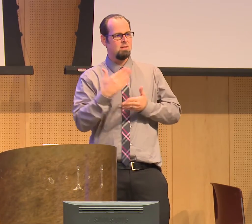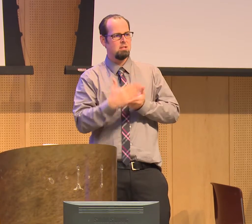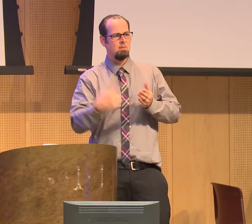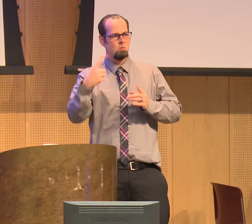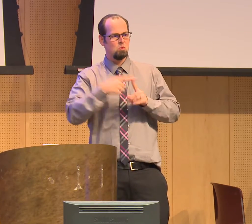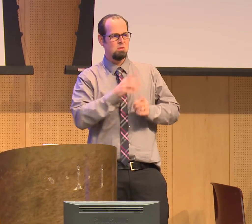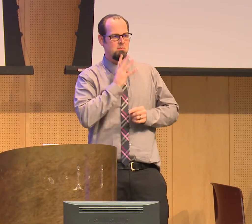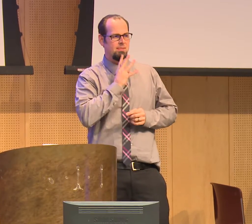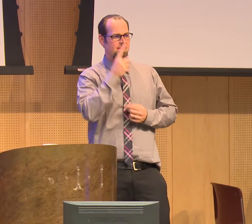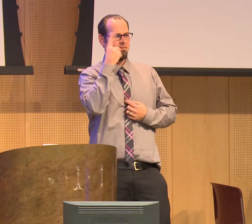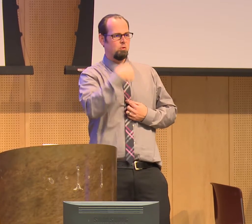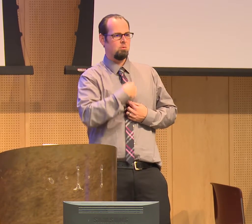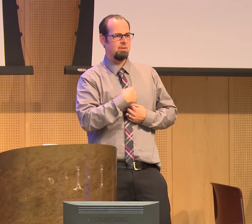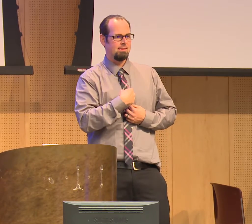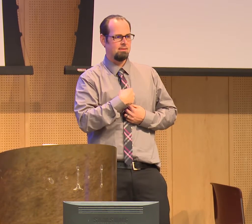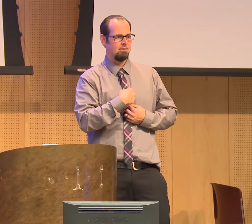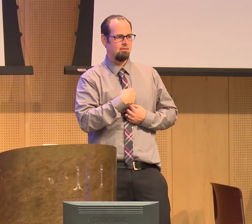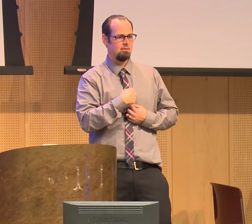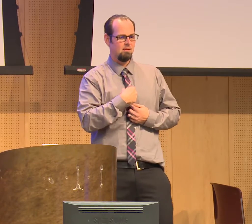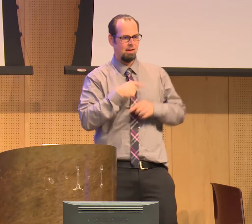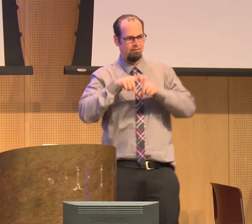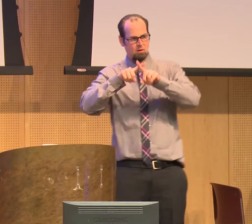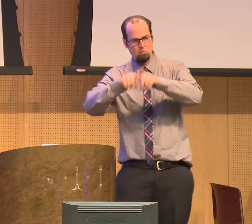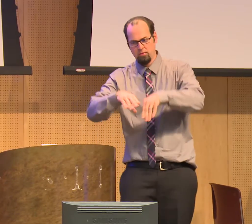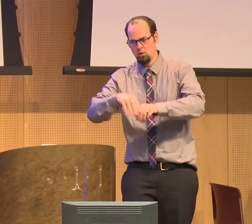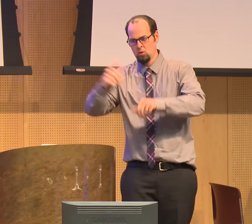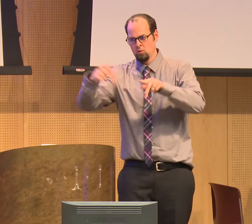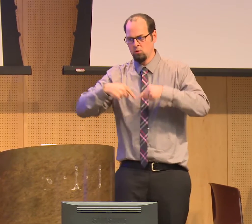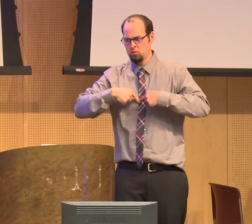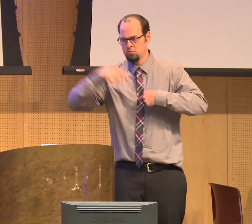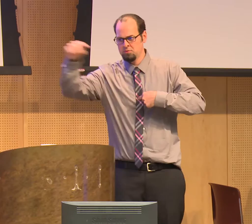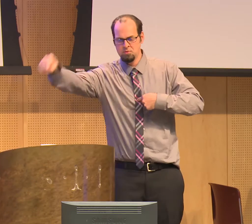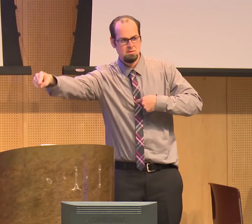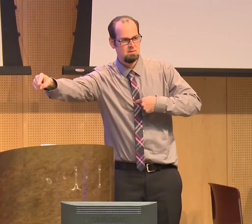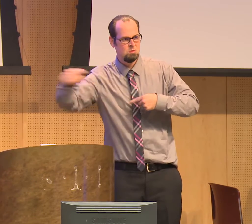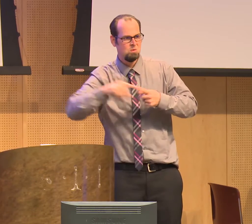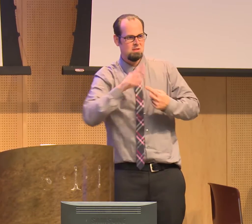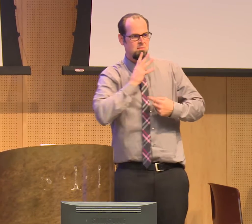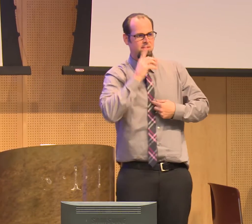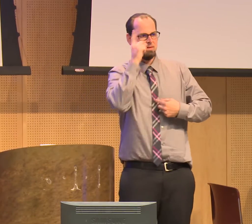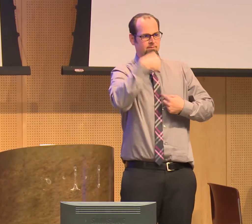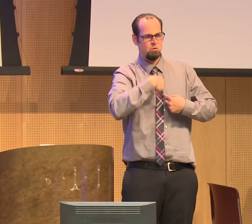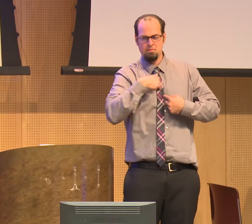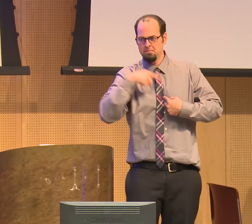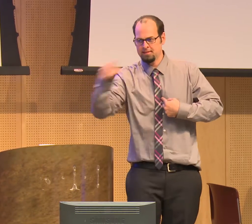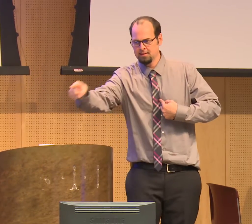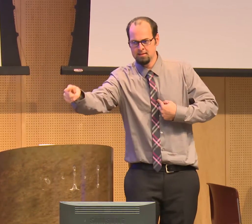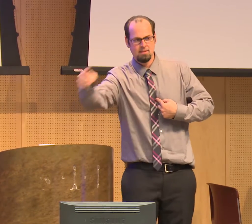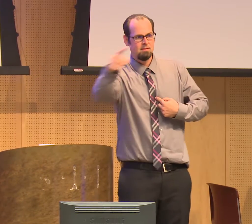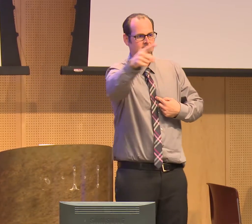embarrassing. When they spoke for me, I had to depend on someone from across the room to speak for